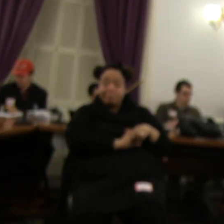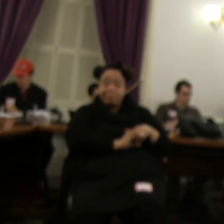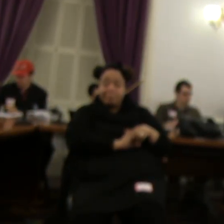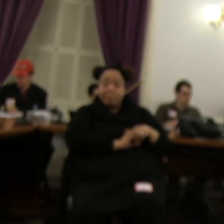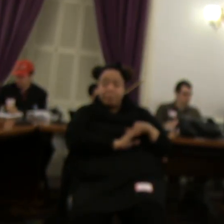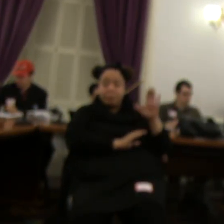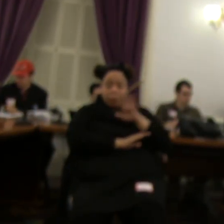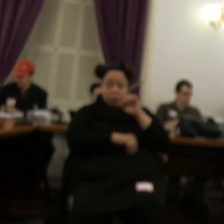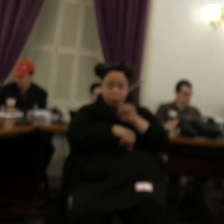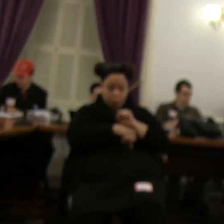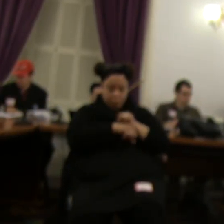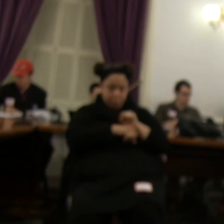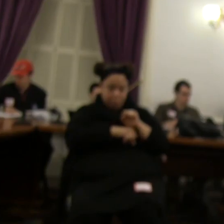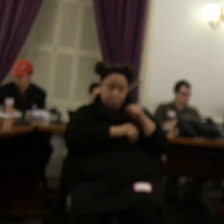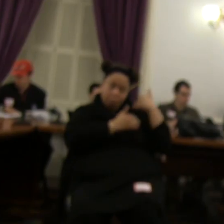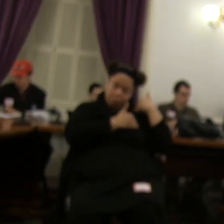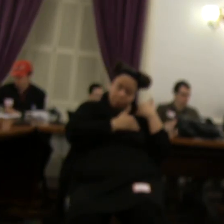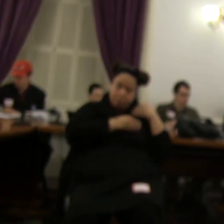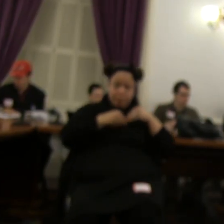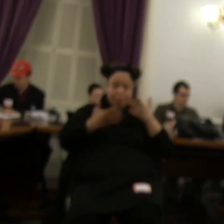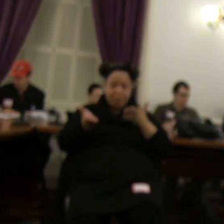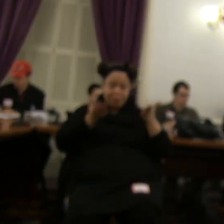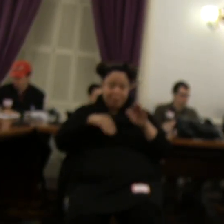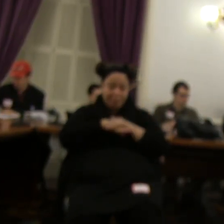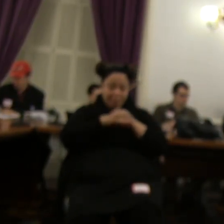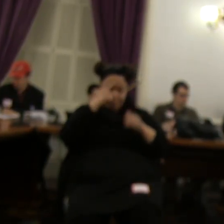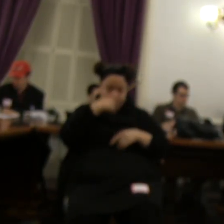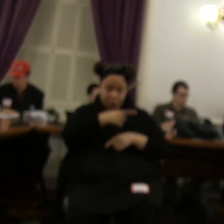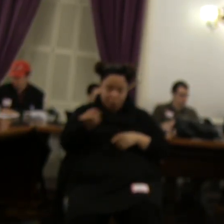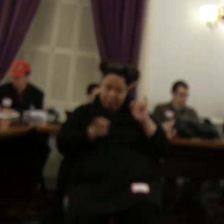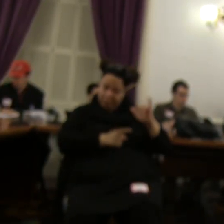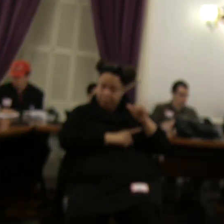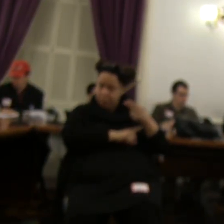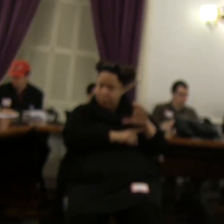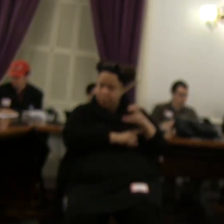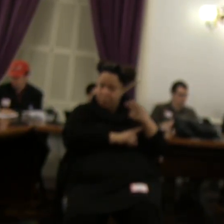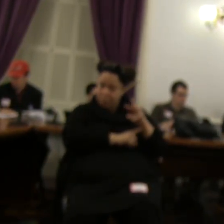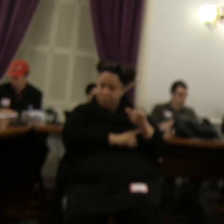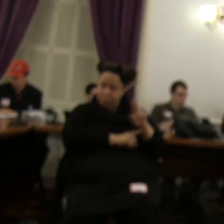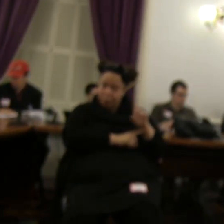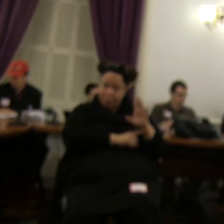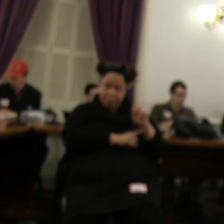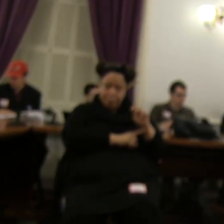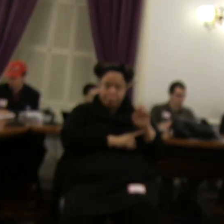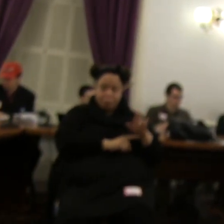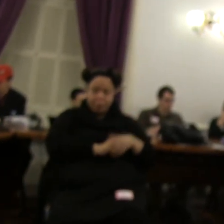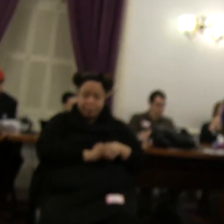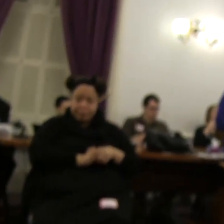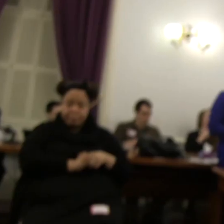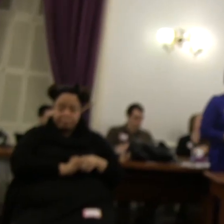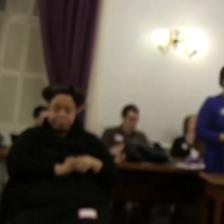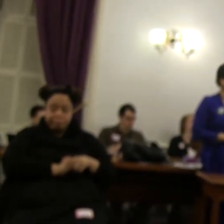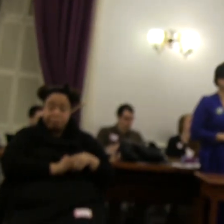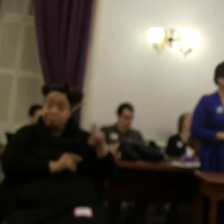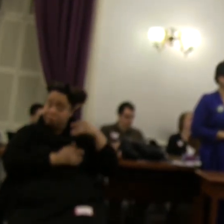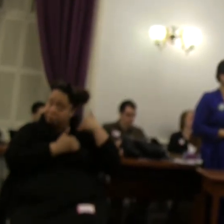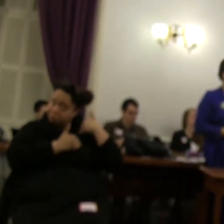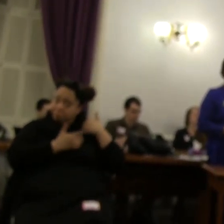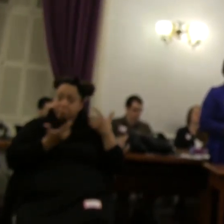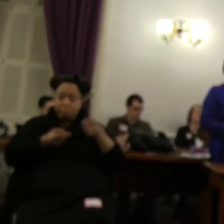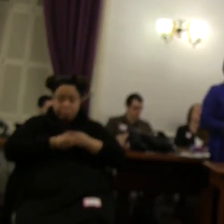the specialized services agencies receive a lot of public money, Medicaid money, public